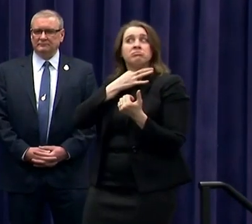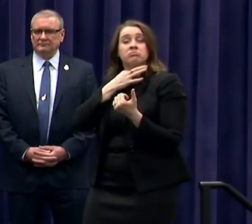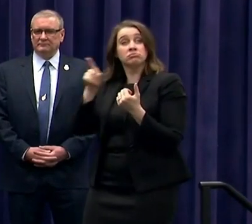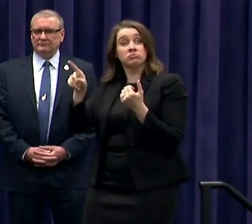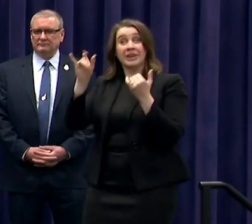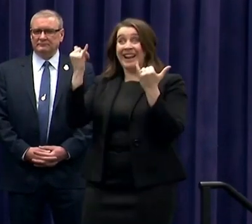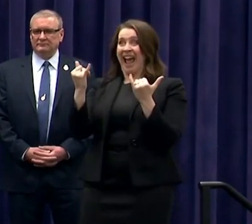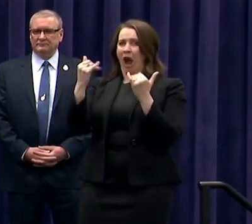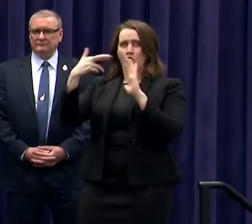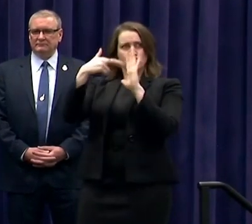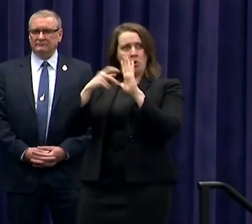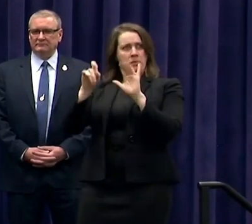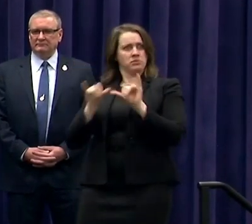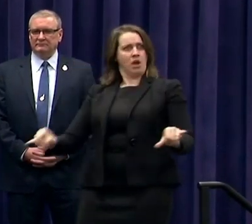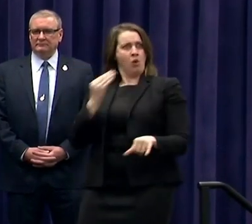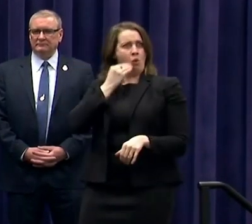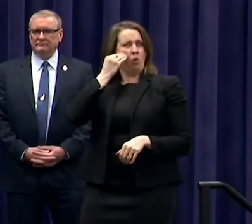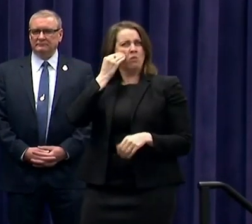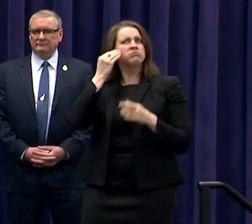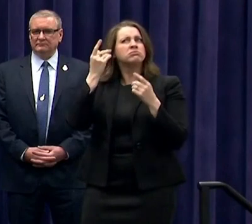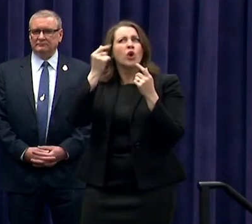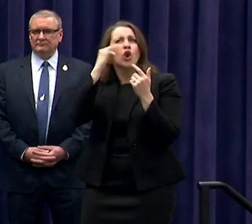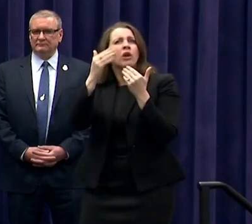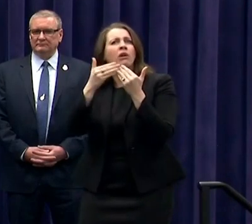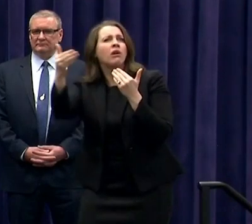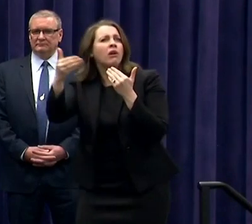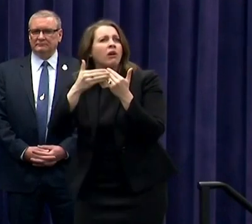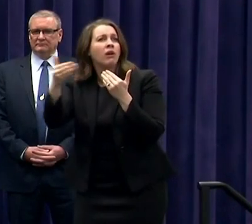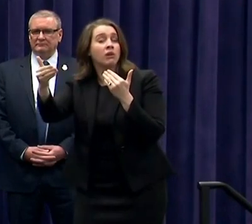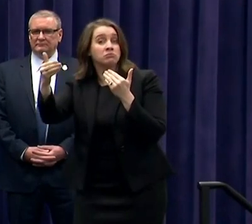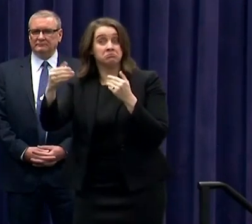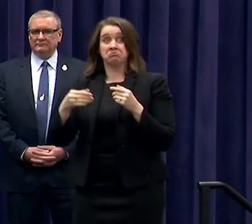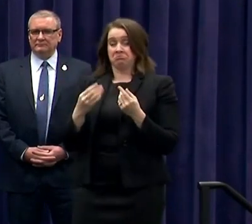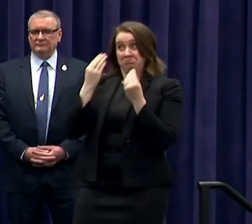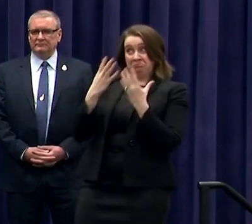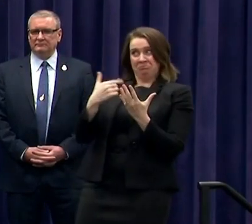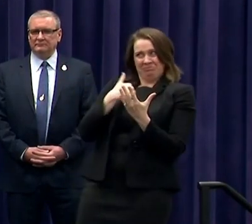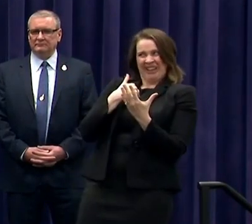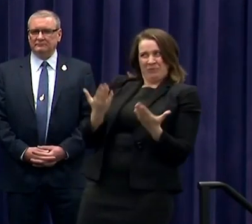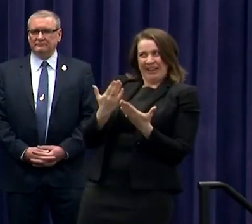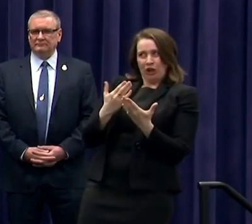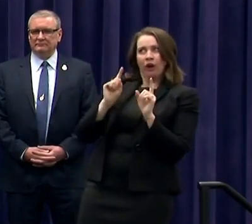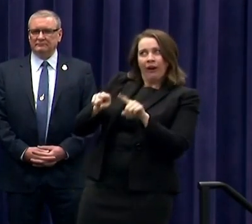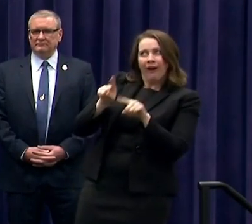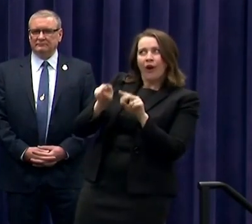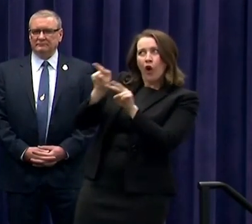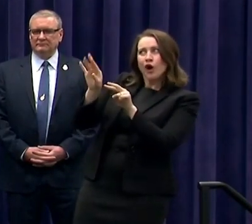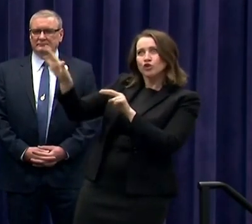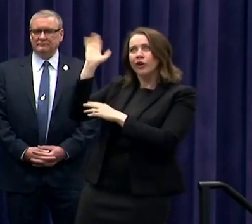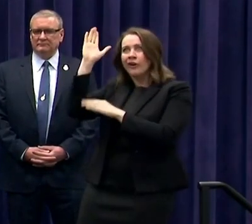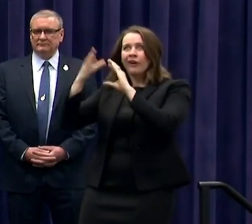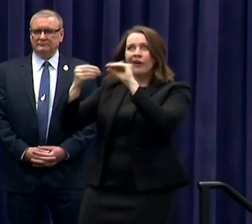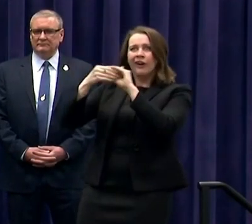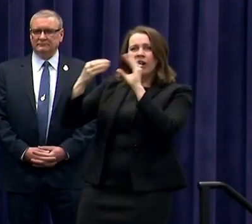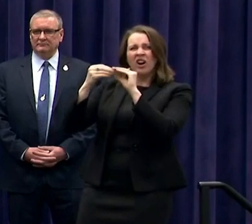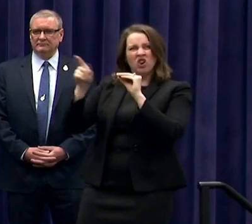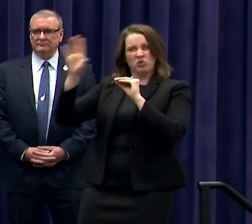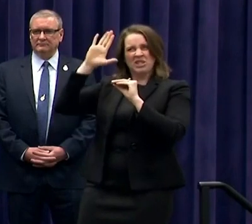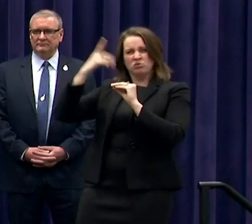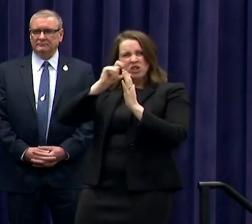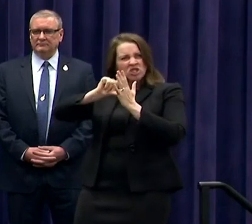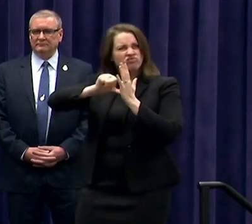issues? In reference to the past press conferences I have attended with you, where you've had to sort of put that hammer down on the public. Well,